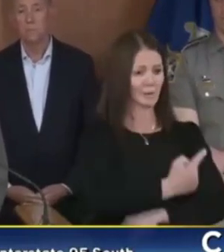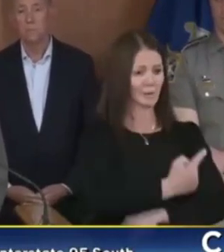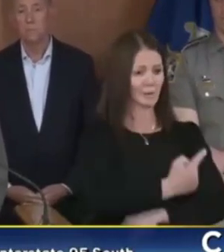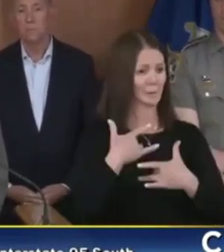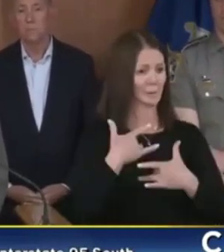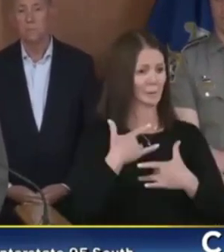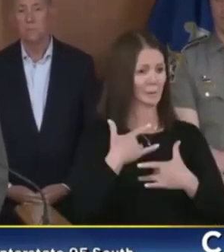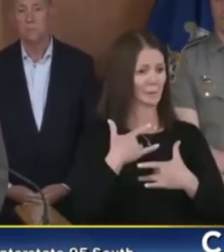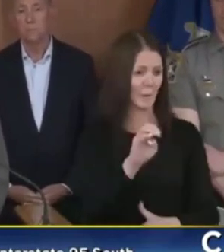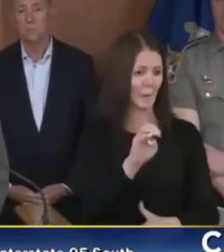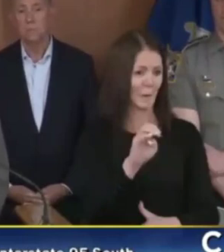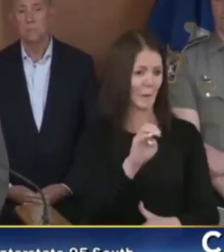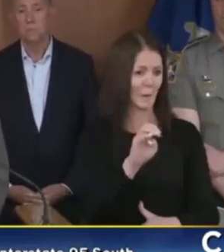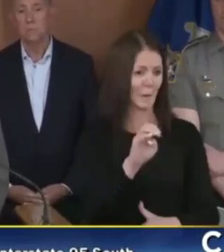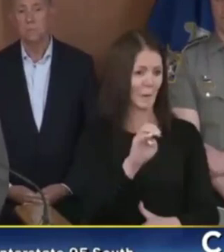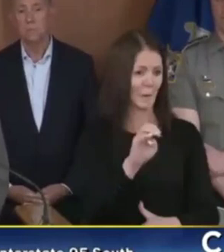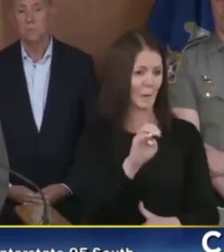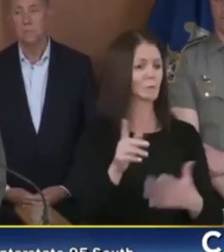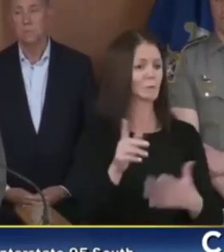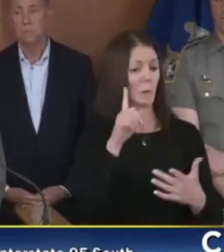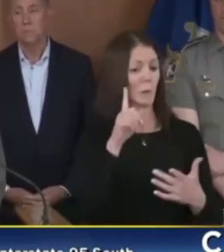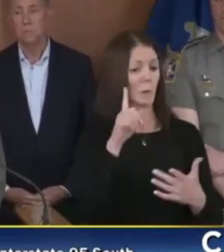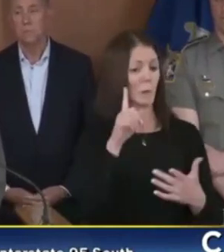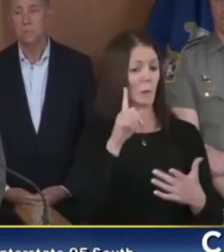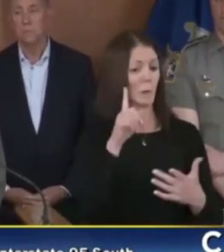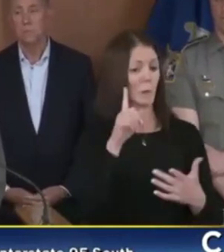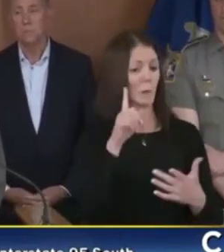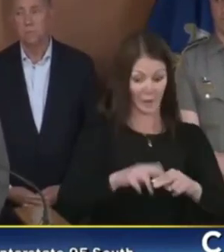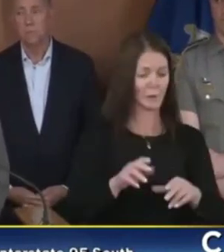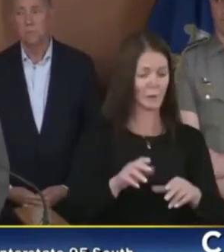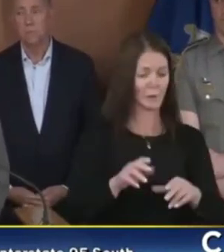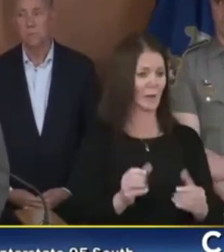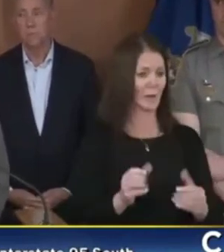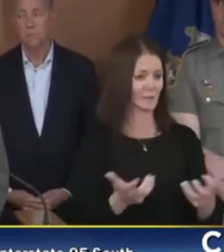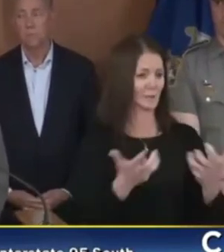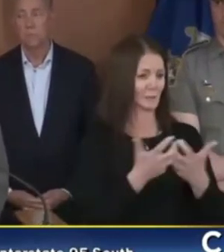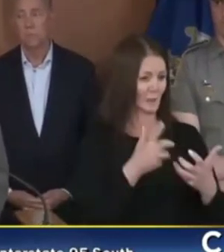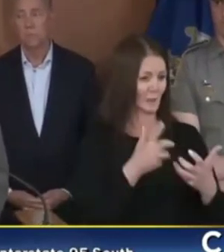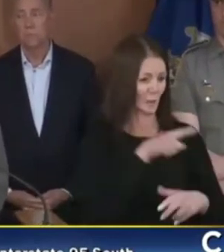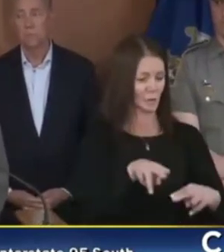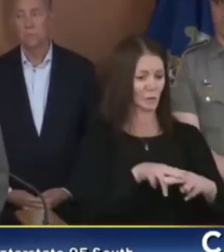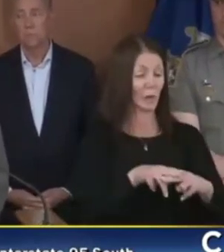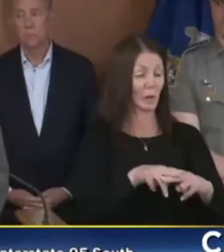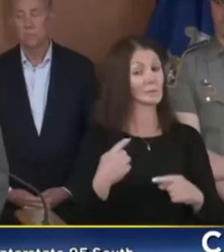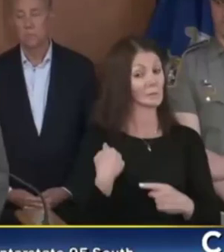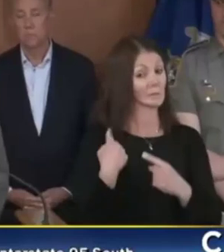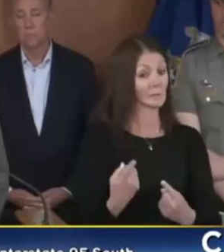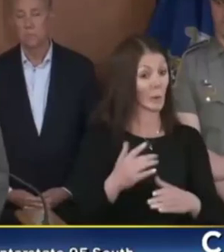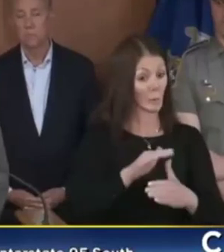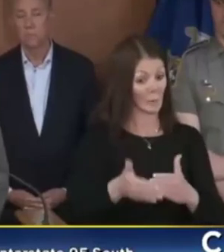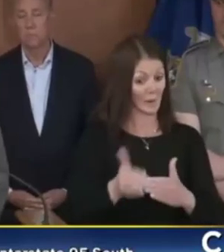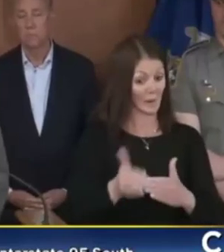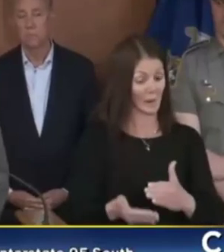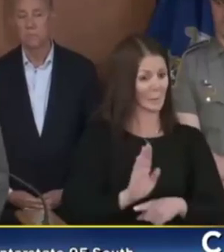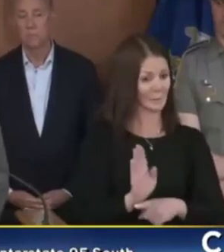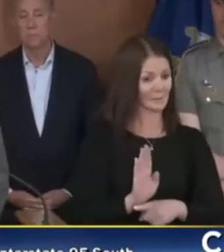on a Friday to absorb increased capacity. Weekends have been busy. So we're going to monitor in real time what the passenger